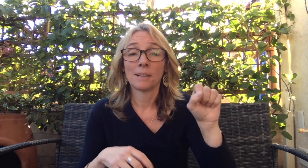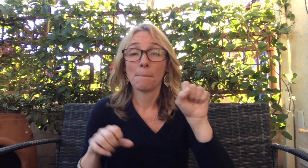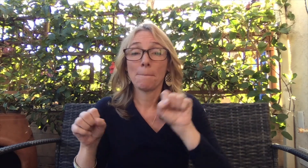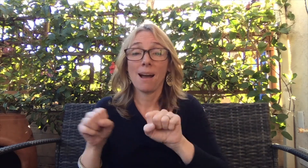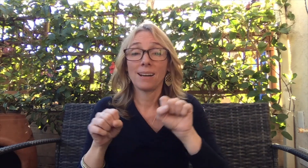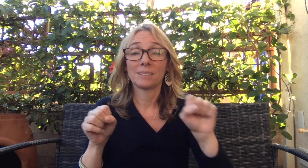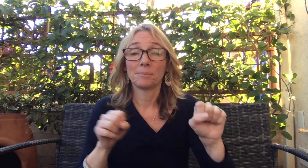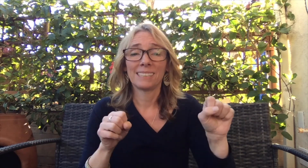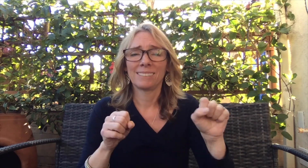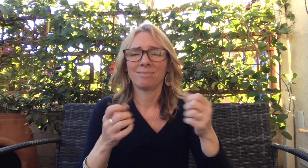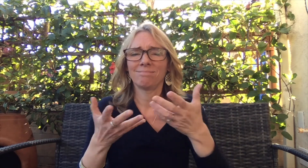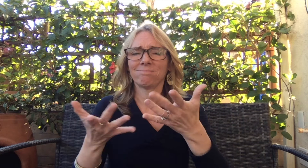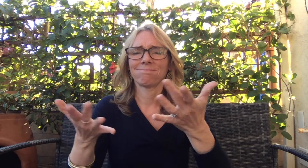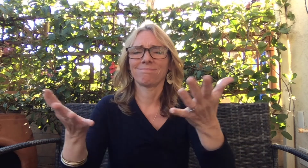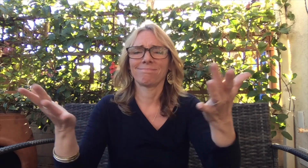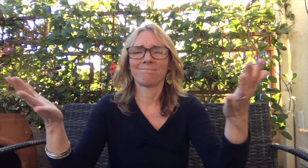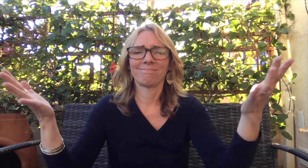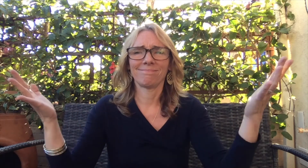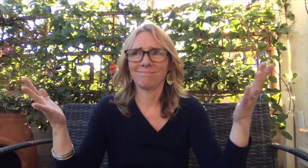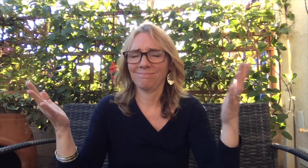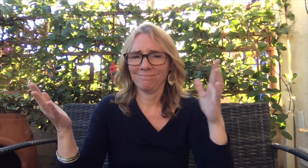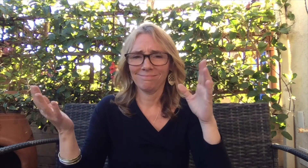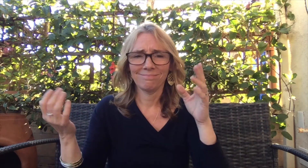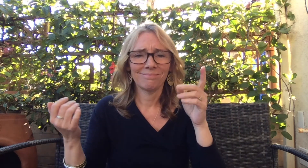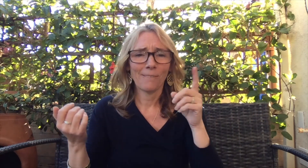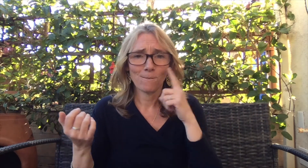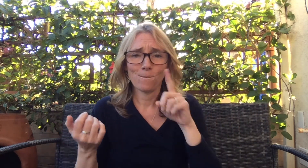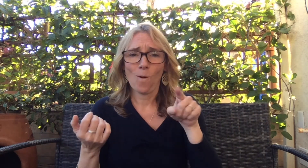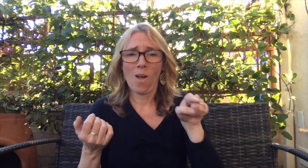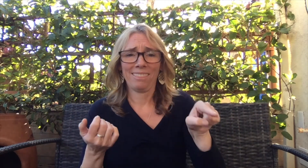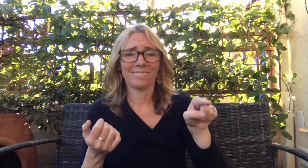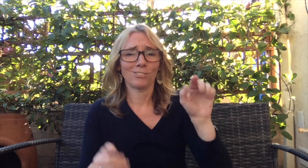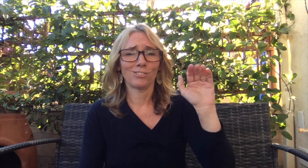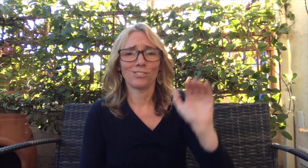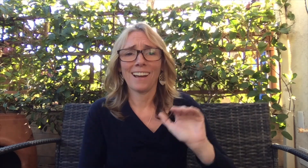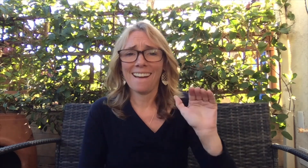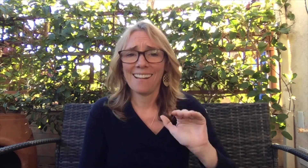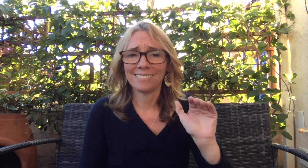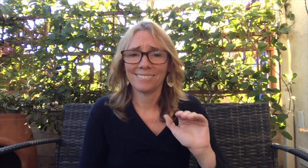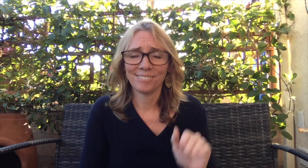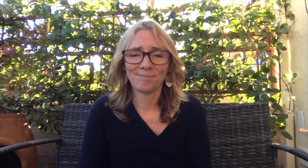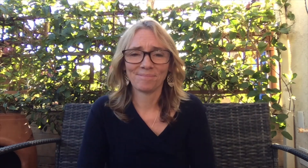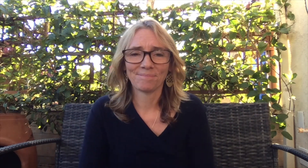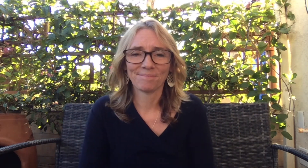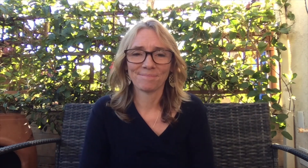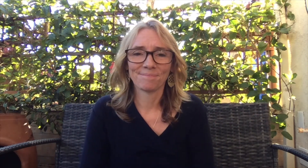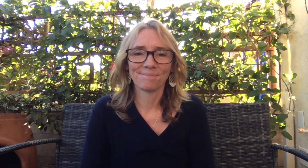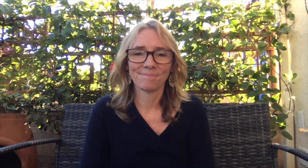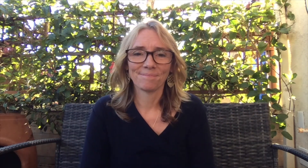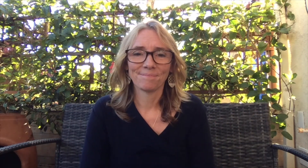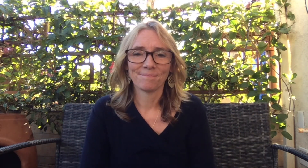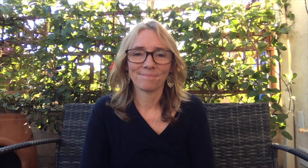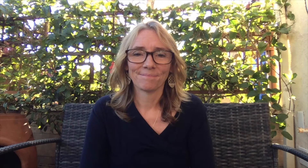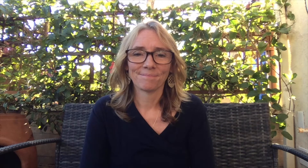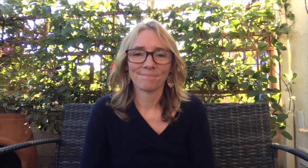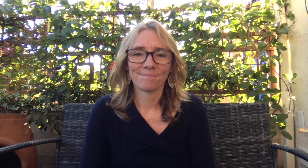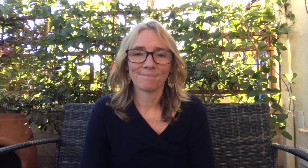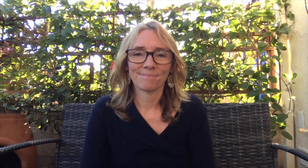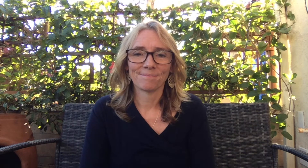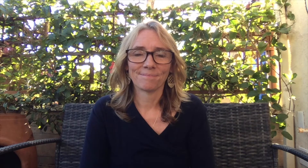When your child reads, the opportunities are endless. They are endless for this child.